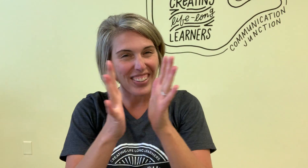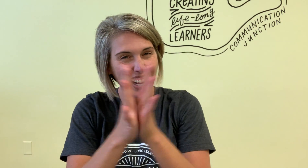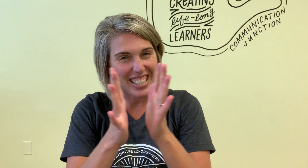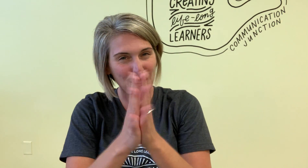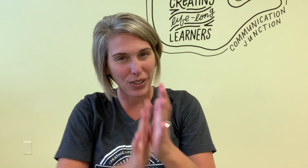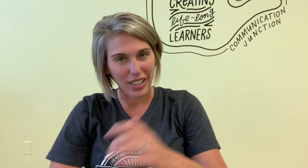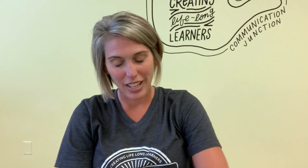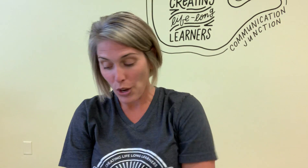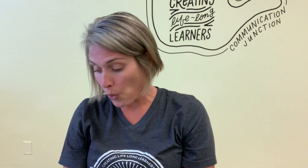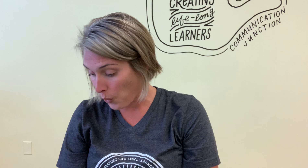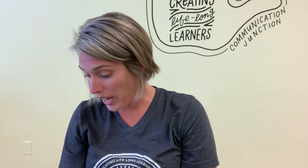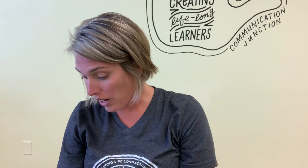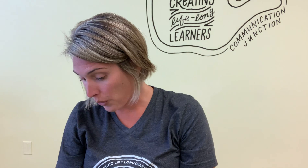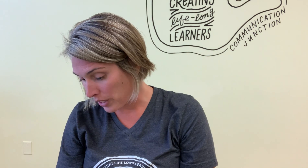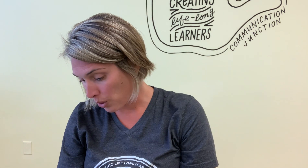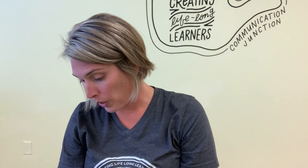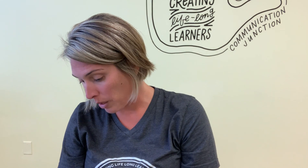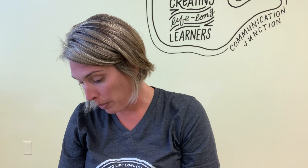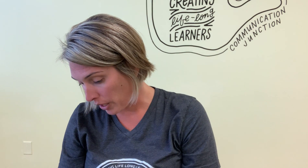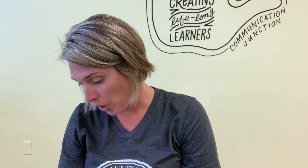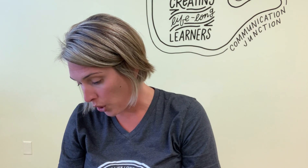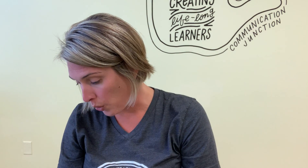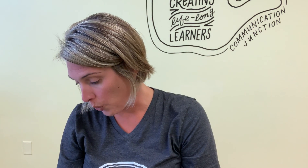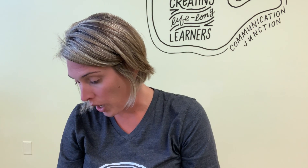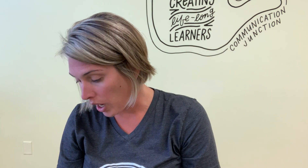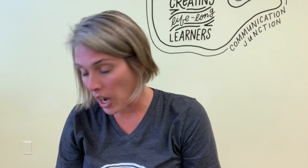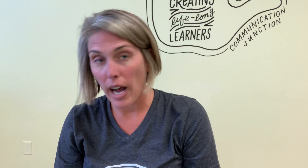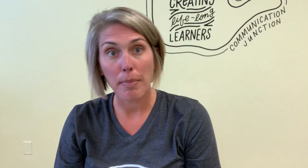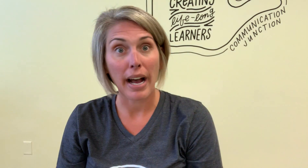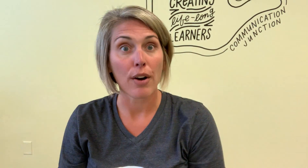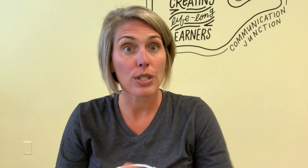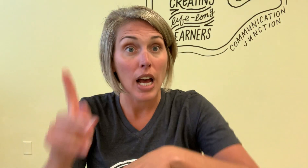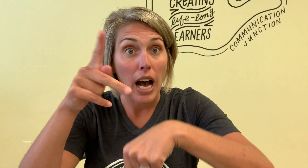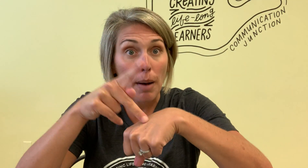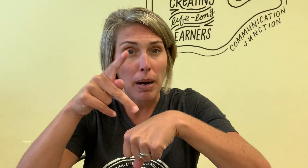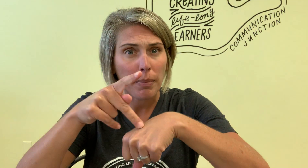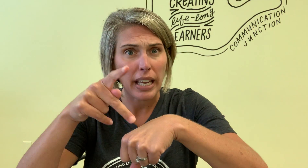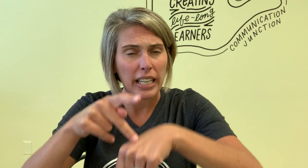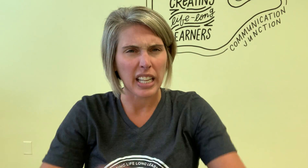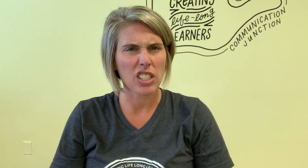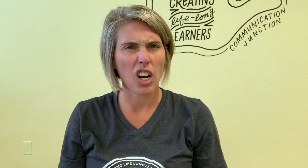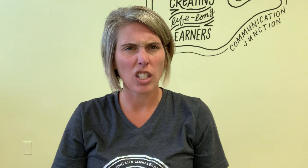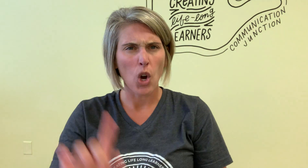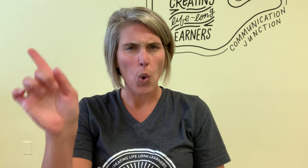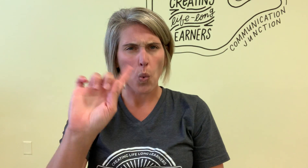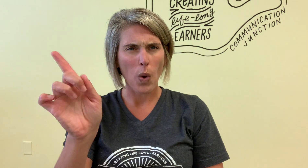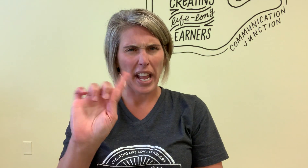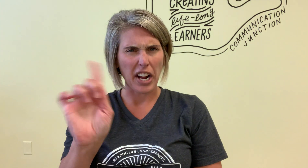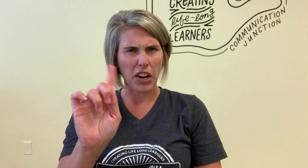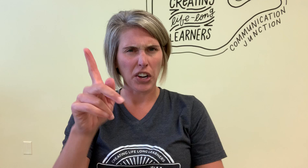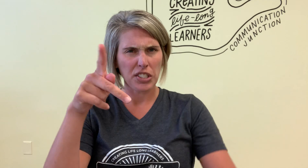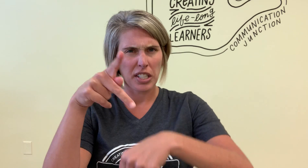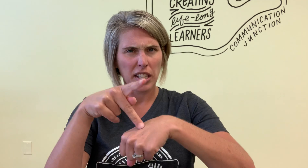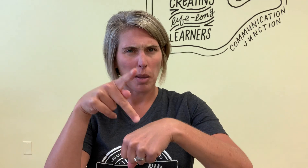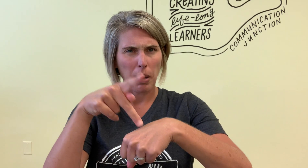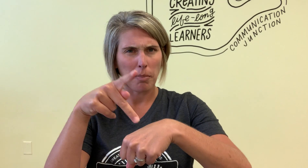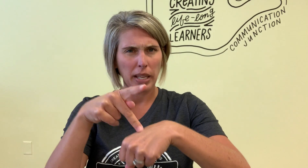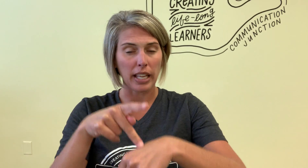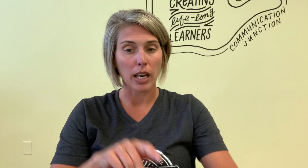Nice work. We are going to read a book, about a pumpkin. It's called Where's the Pumpkin?